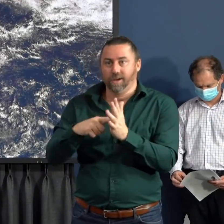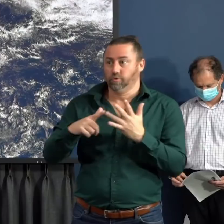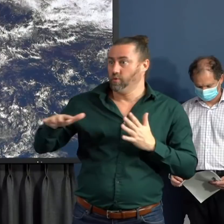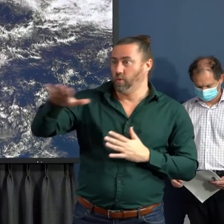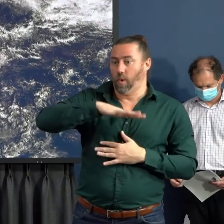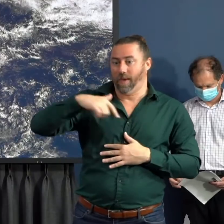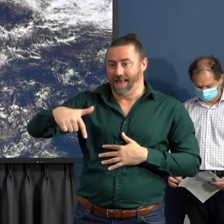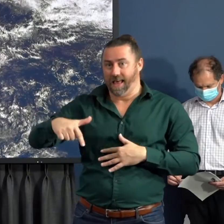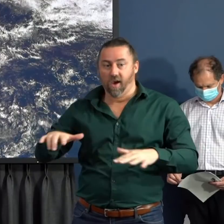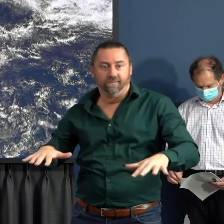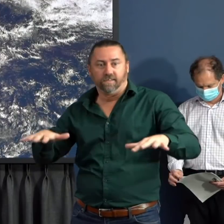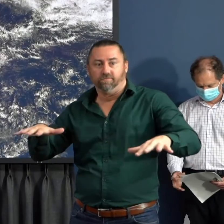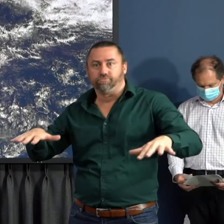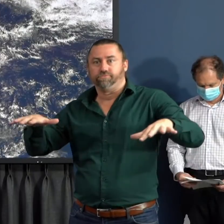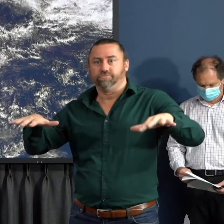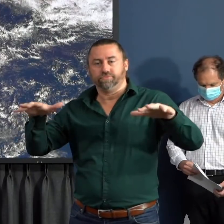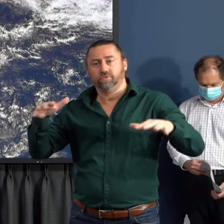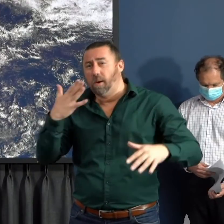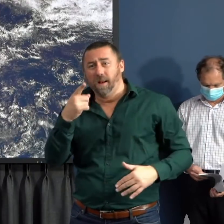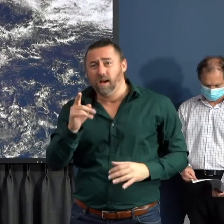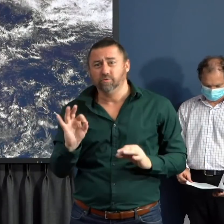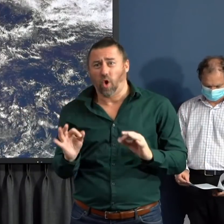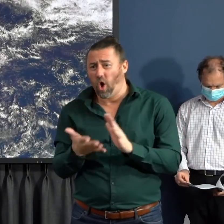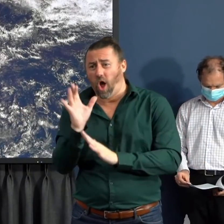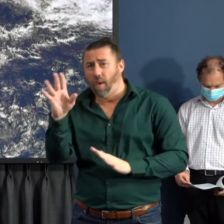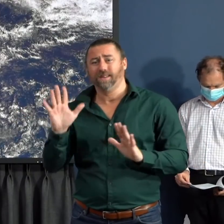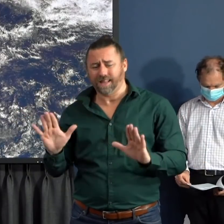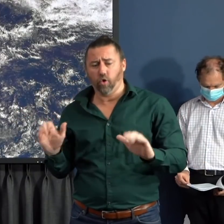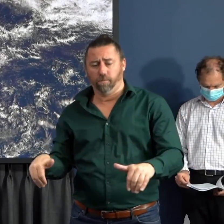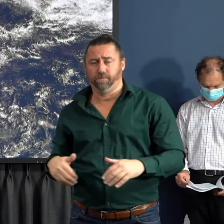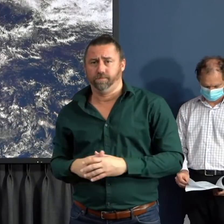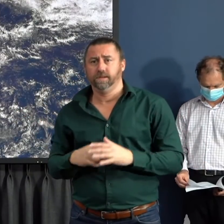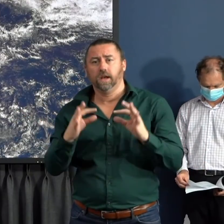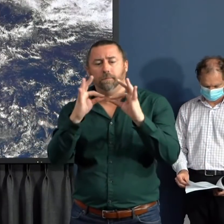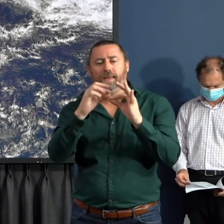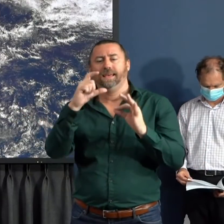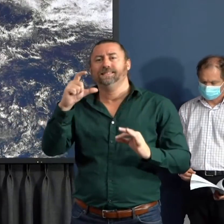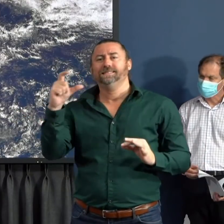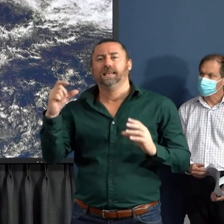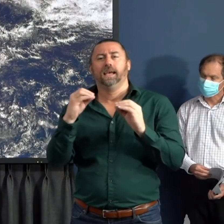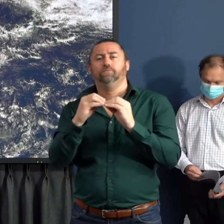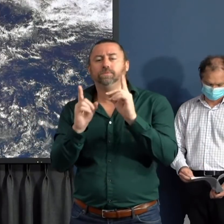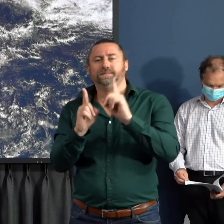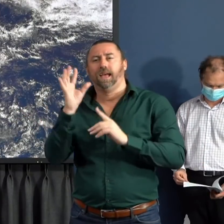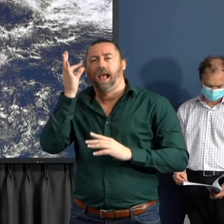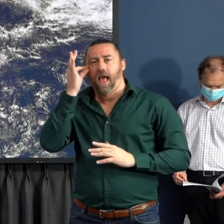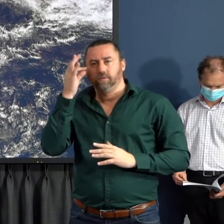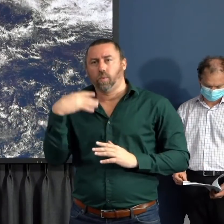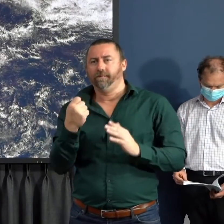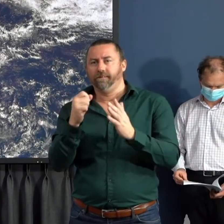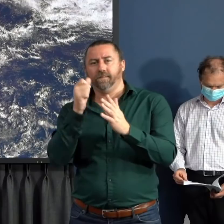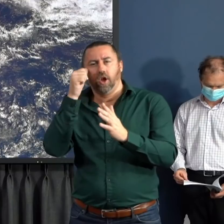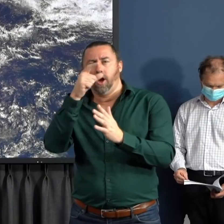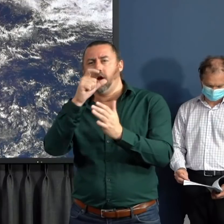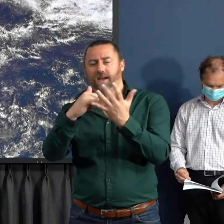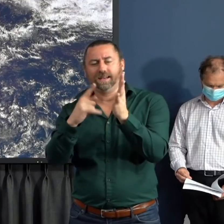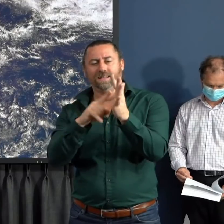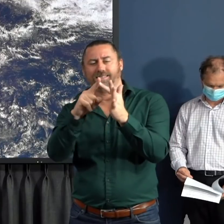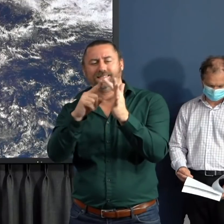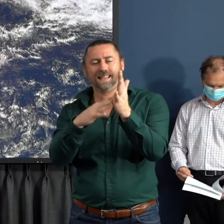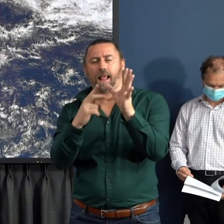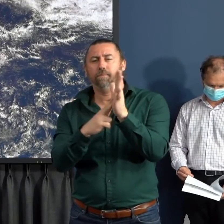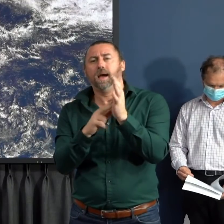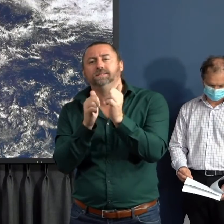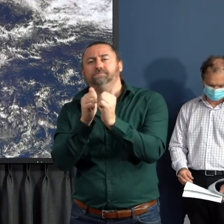definitely not times to be out and about. Brisbane City Council has established an evacuation centre in Chandler at the Sleeman Centre. We are